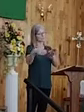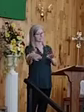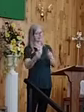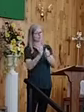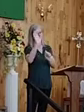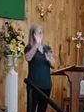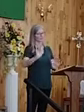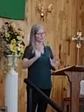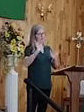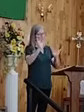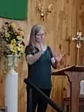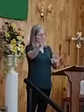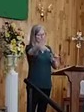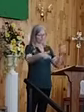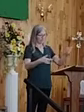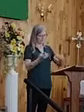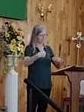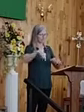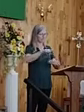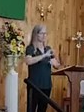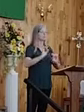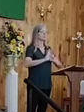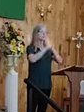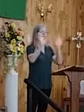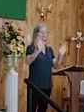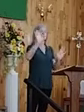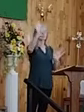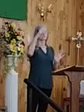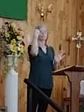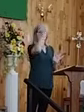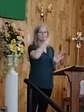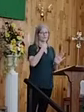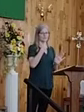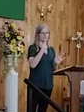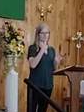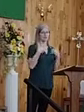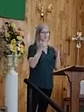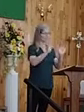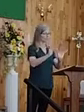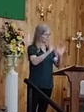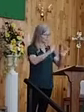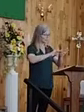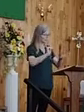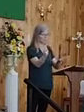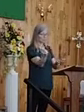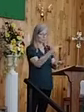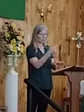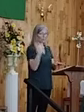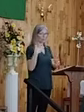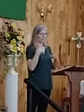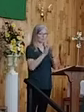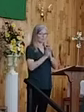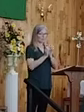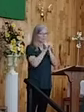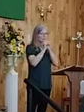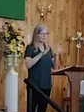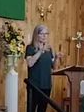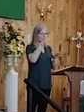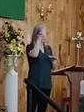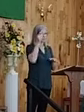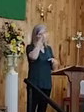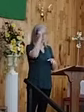mercy. Welcome them into the light of your face. Have mercy on us all, we pray, that with the Blessed Virgin